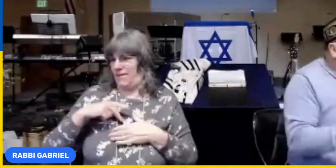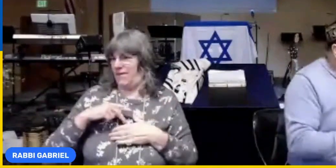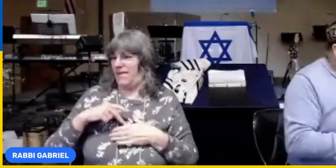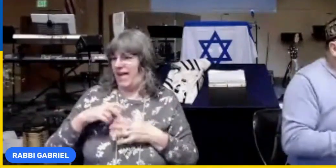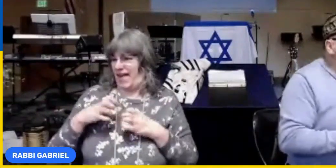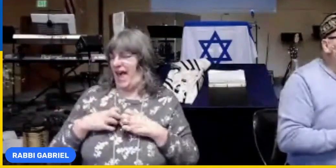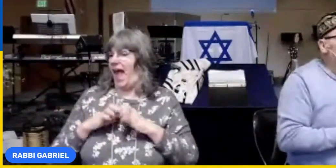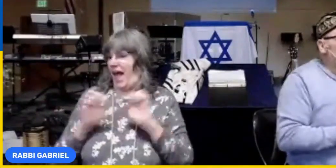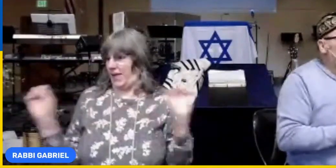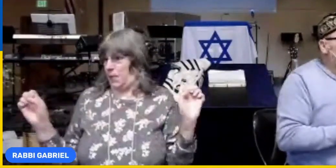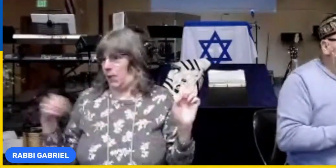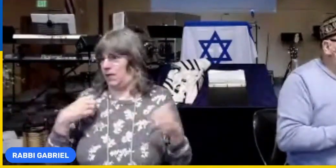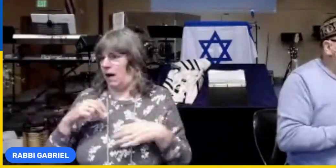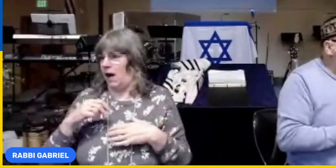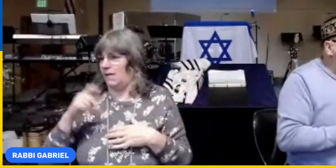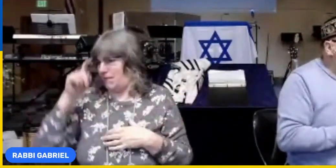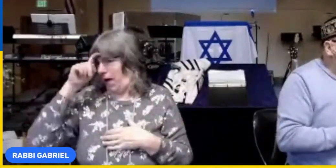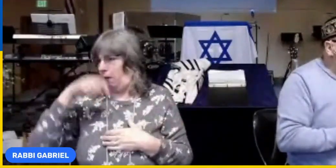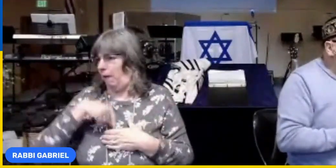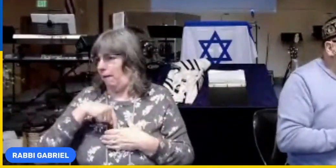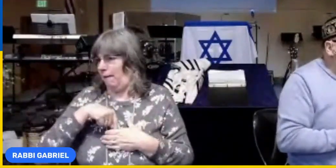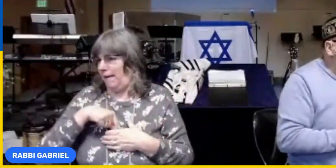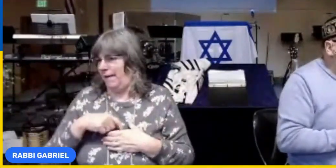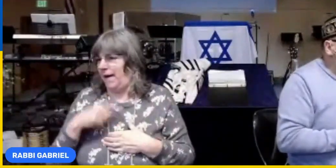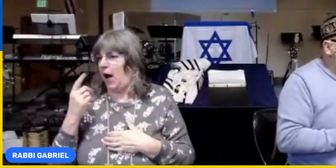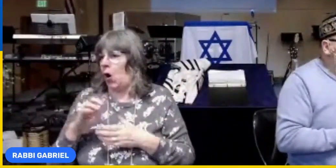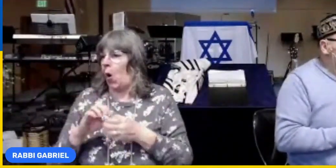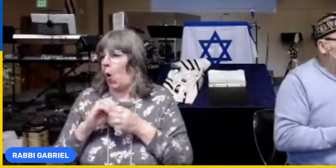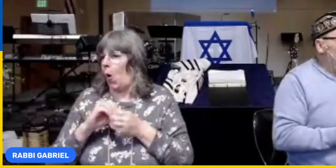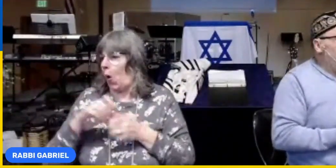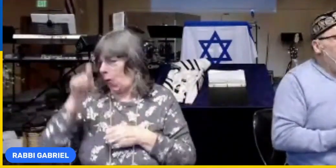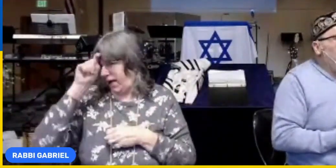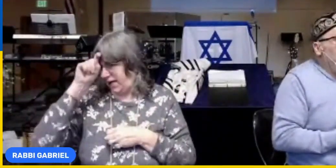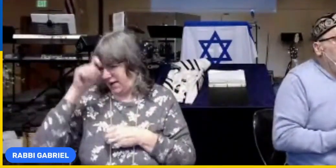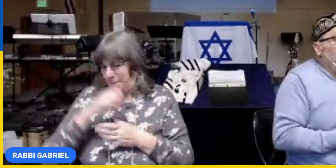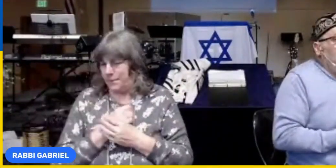own Egypt, and all that good stuff.